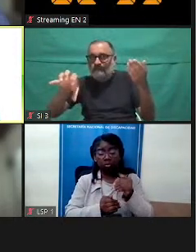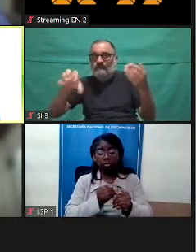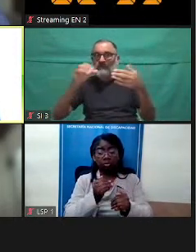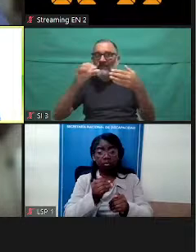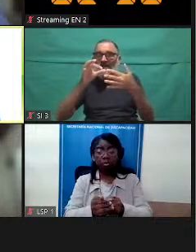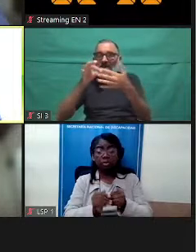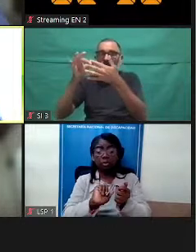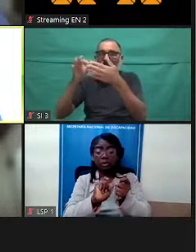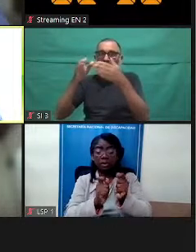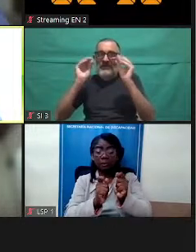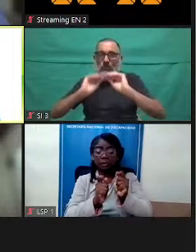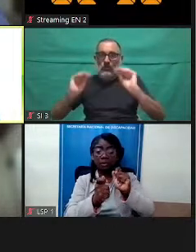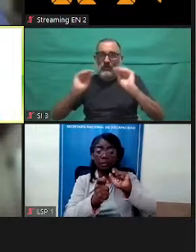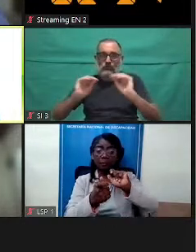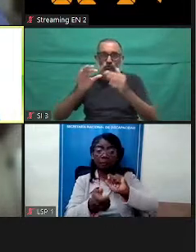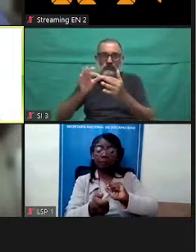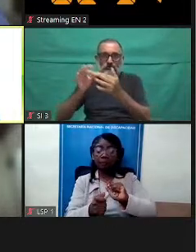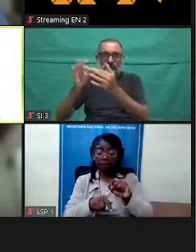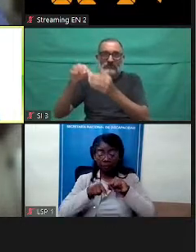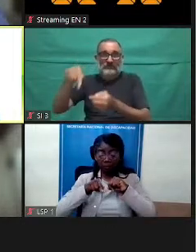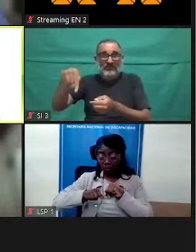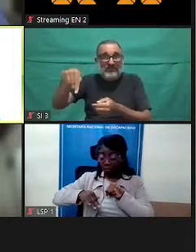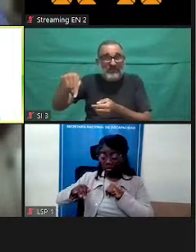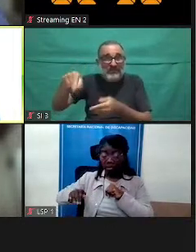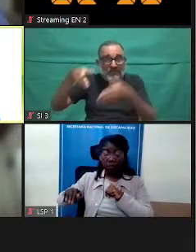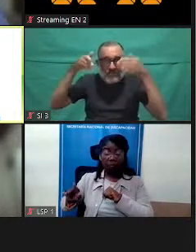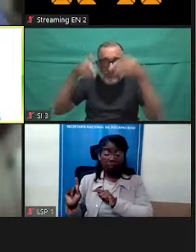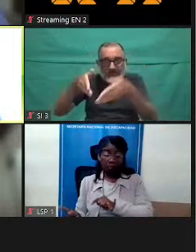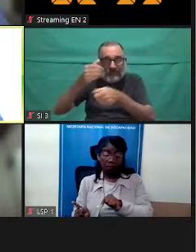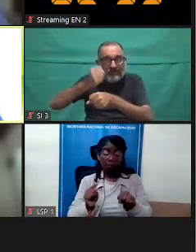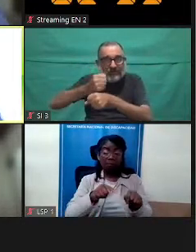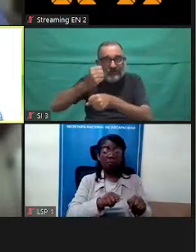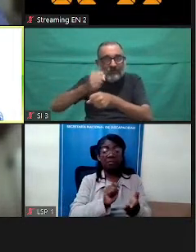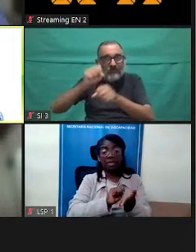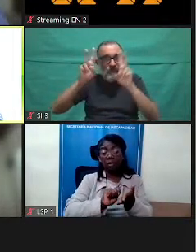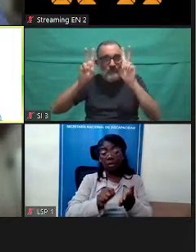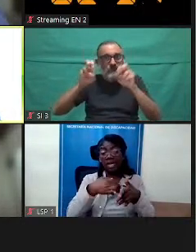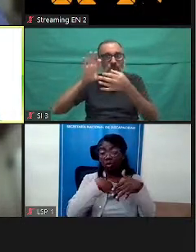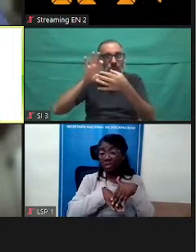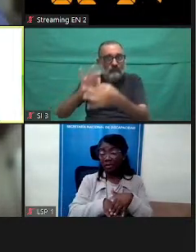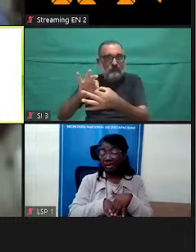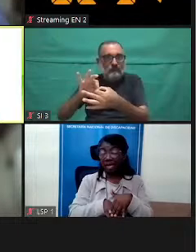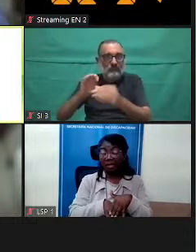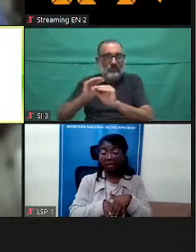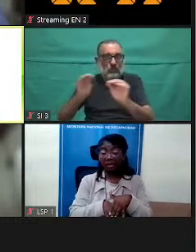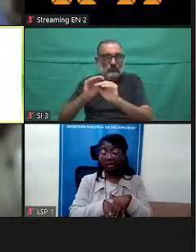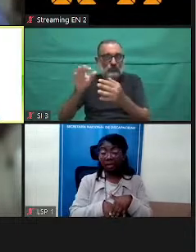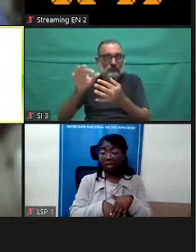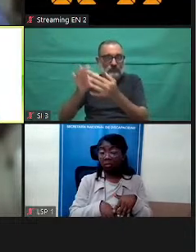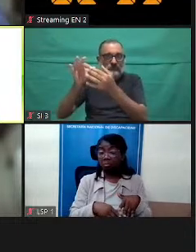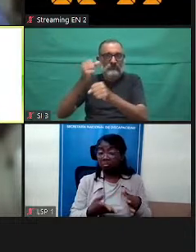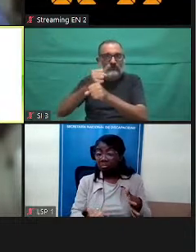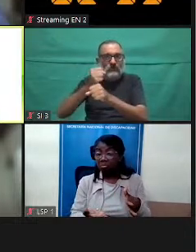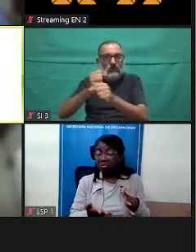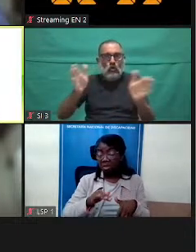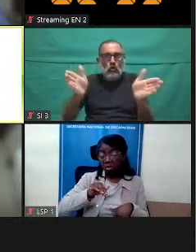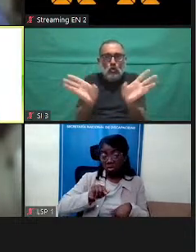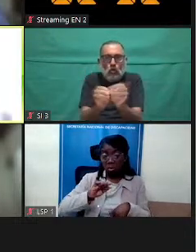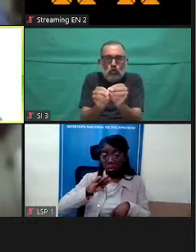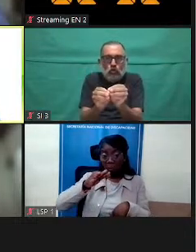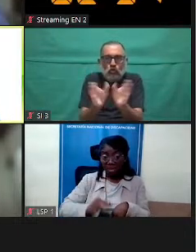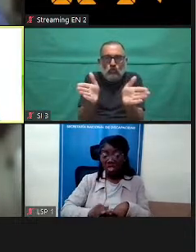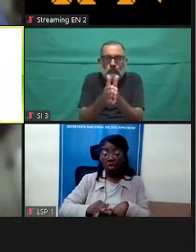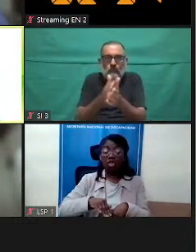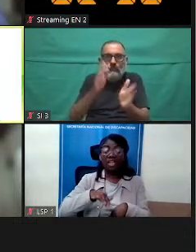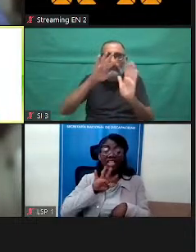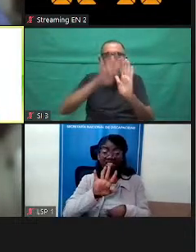progressively changing plan of leading and getting students into inclusive schools where they shouldn't be